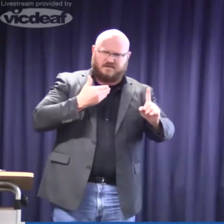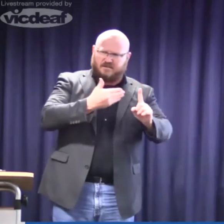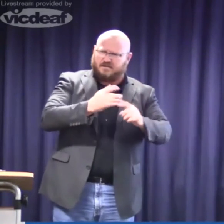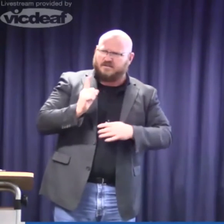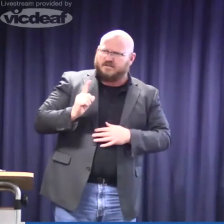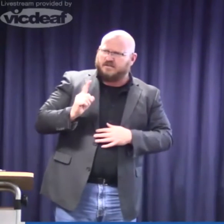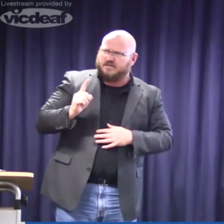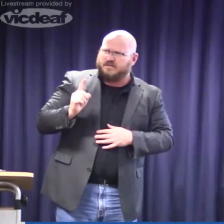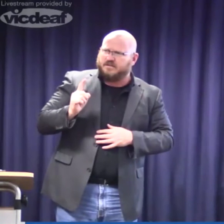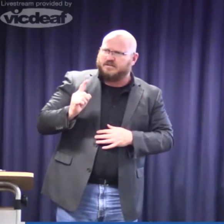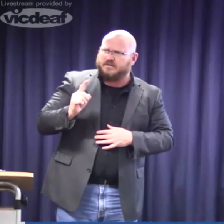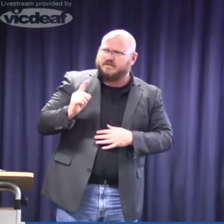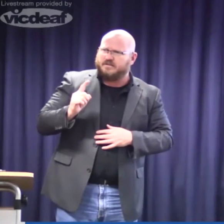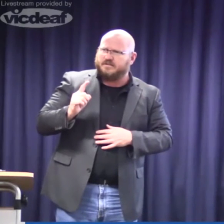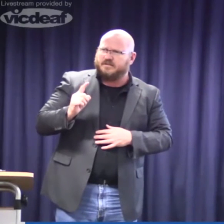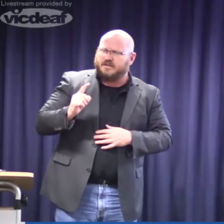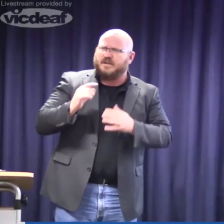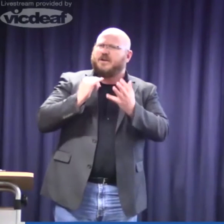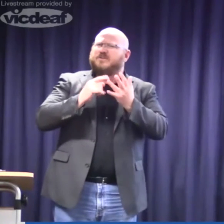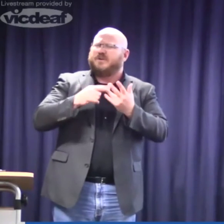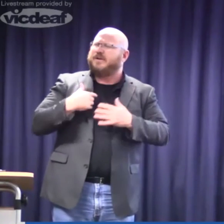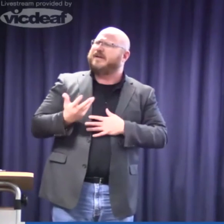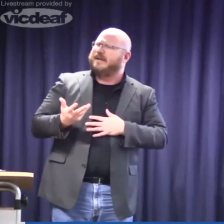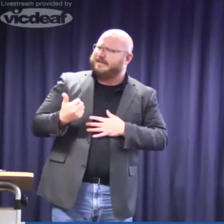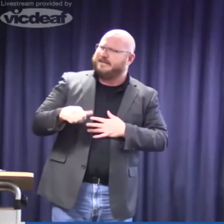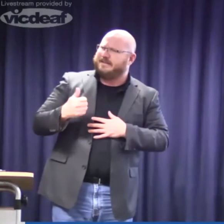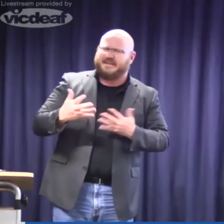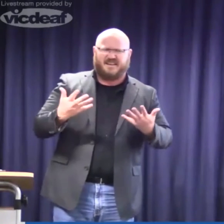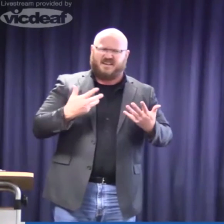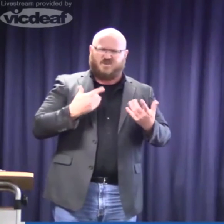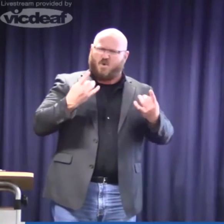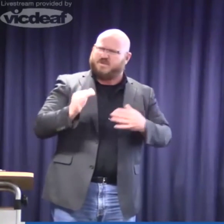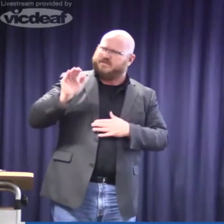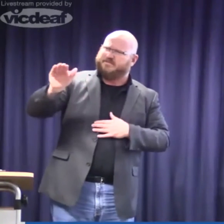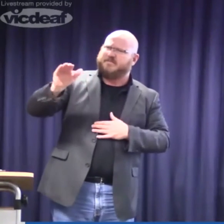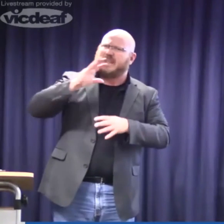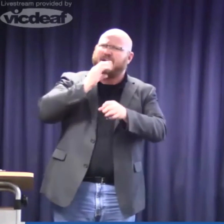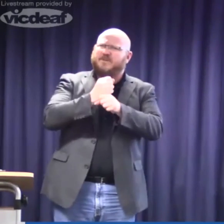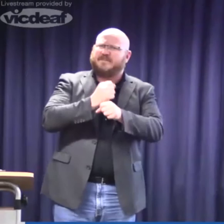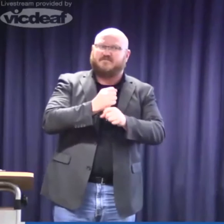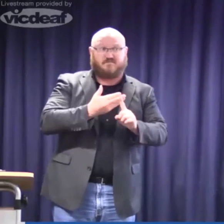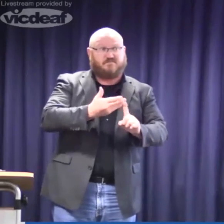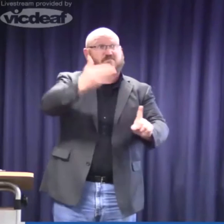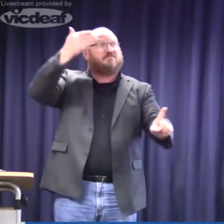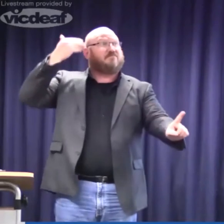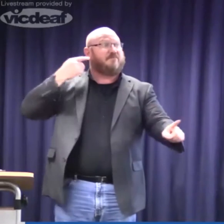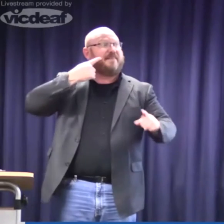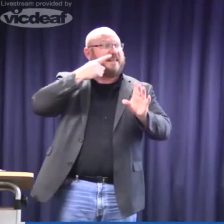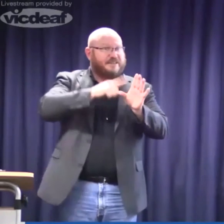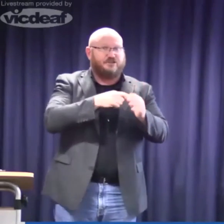2019. Worst case for Queensland, they won't have any rollout until then. What's going to happen before then?